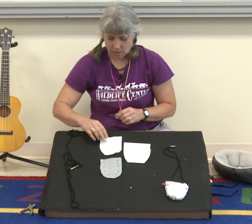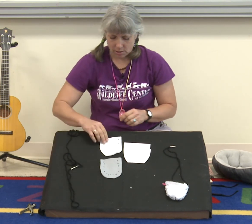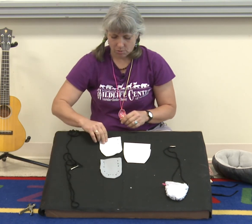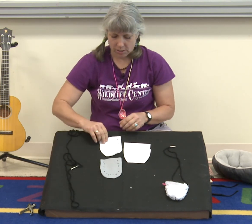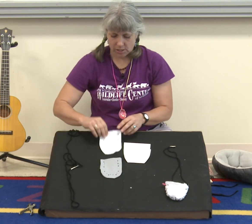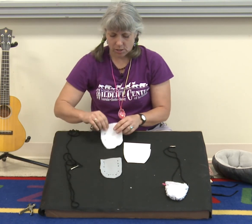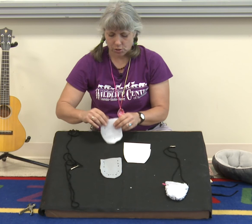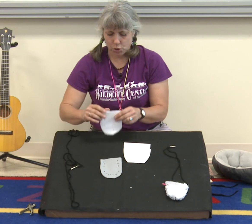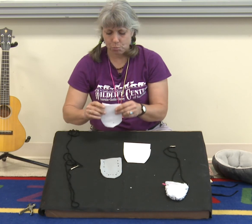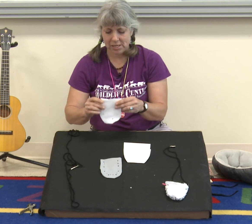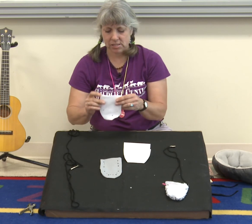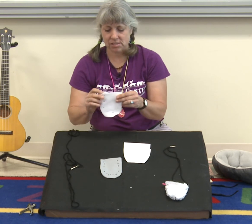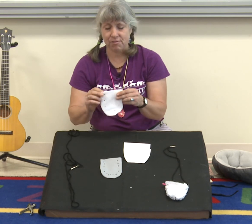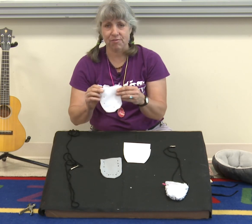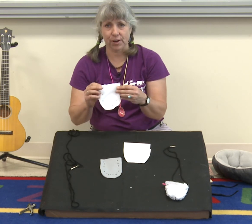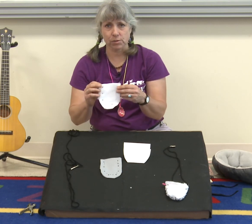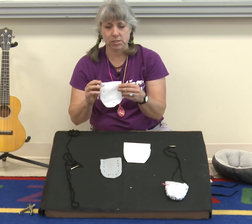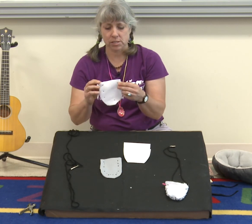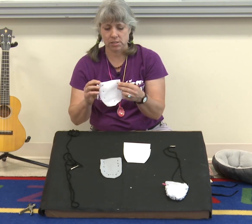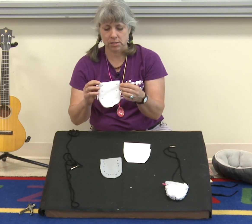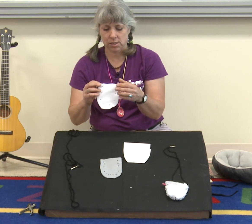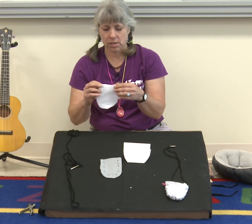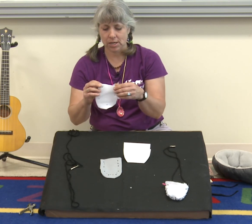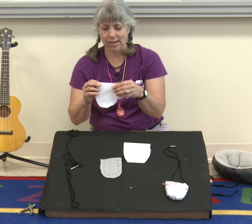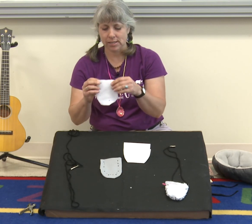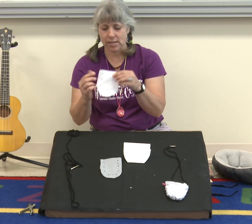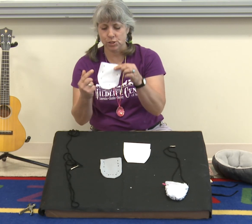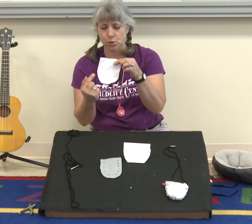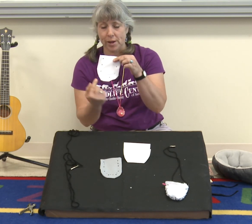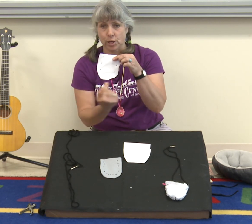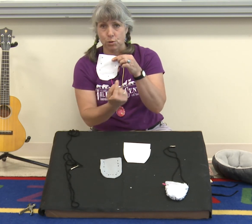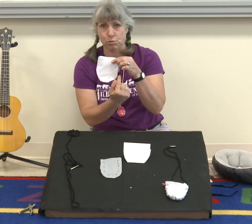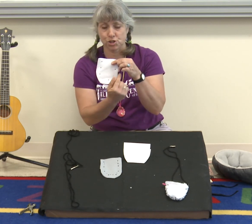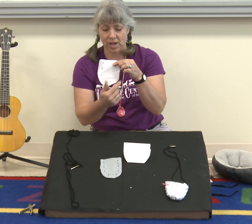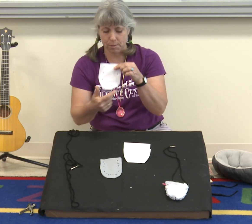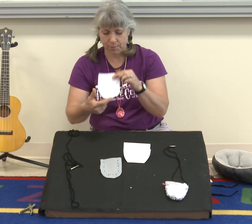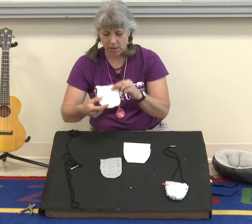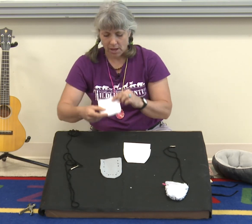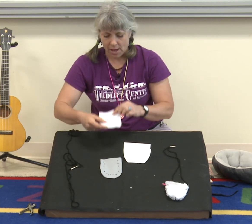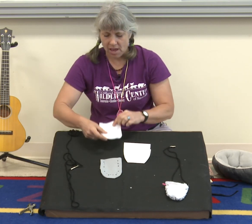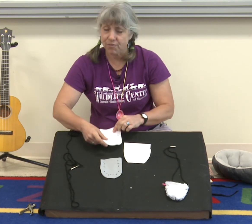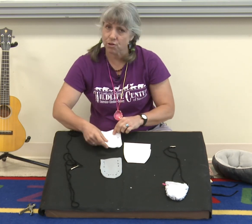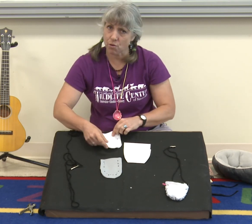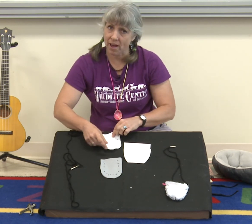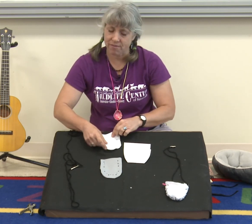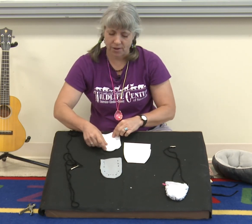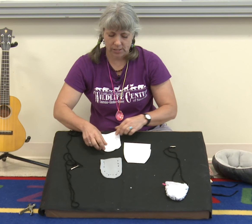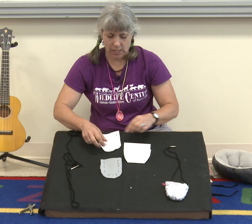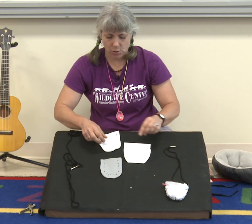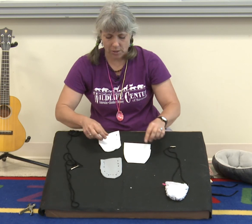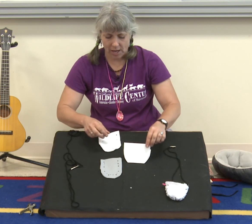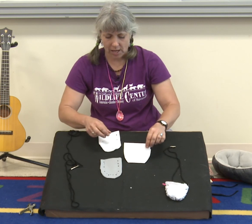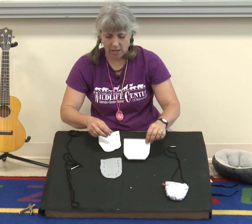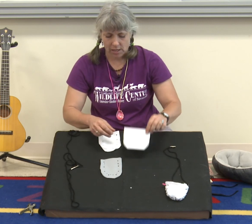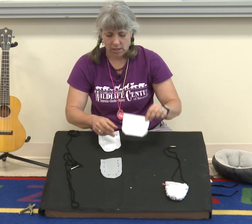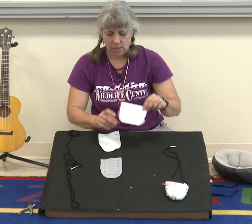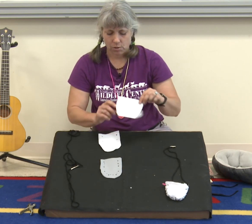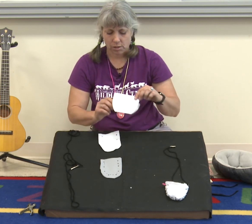You'll need 2 pieces of felt cut into a U shape. If you don't have felt, it's okay. You can make it